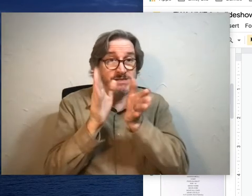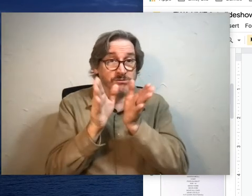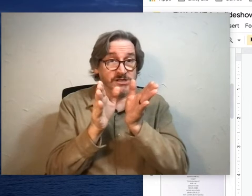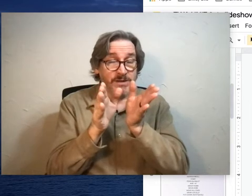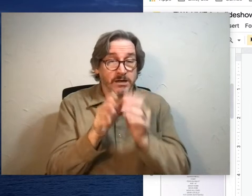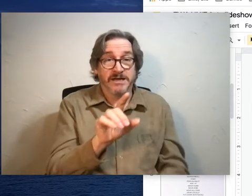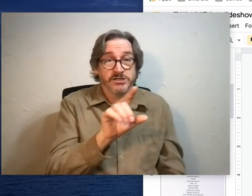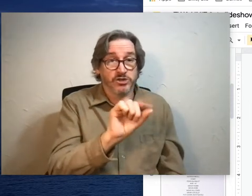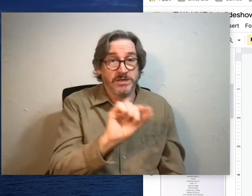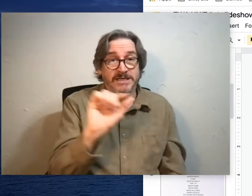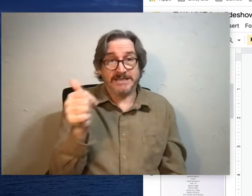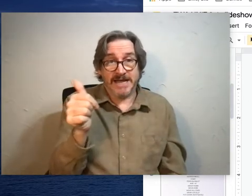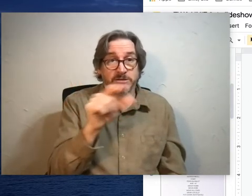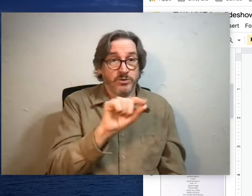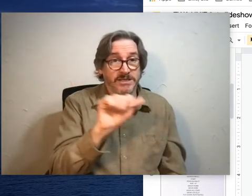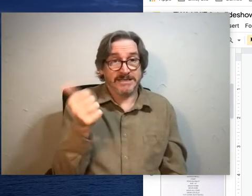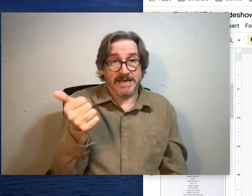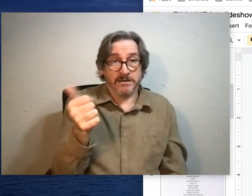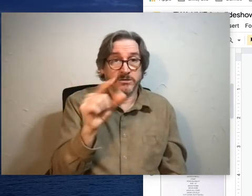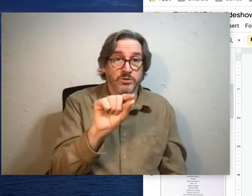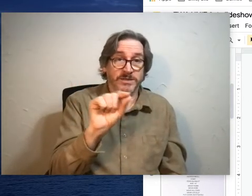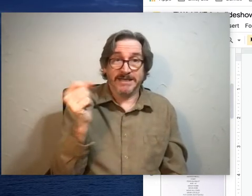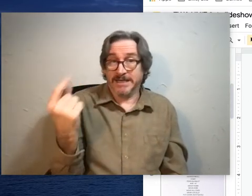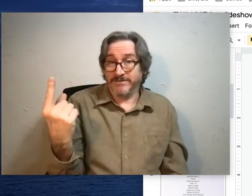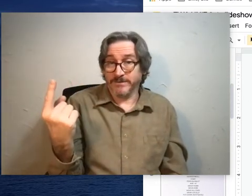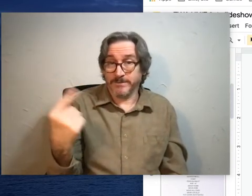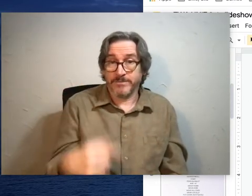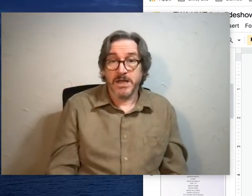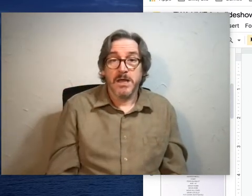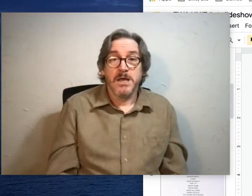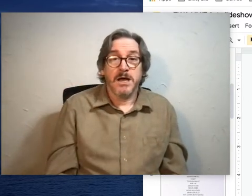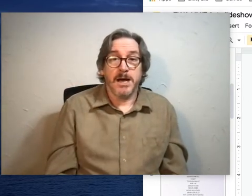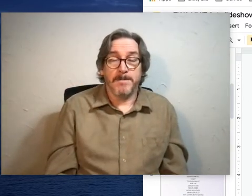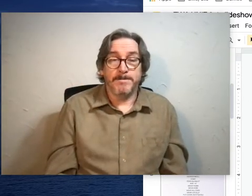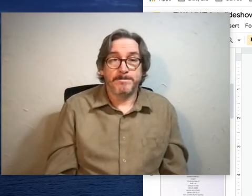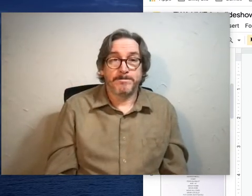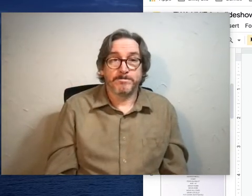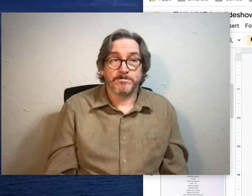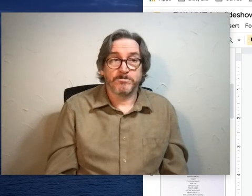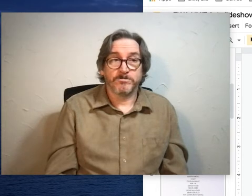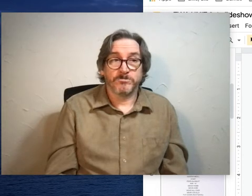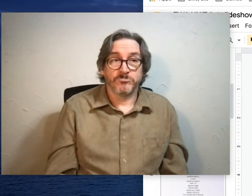two zeros in the middle, and it's just 2010, 2010, 2011.